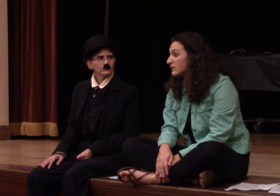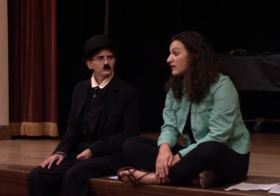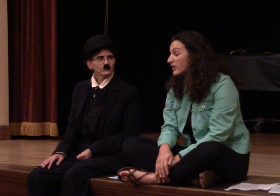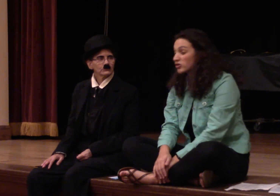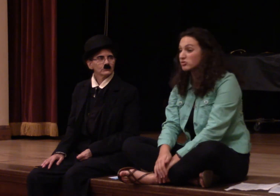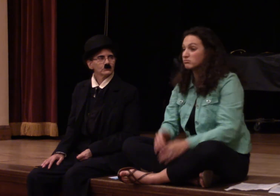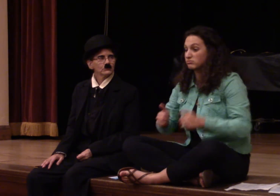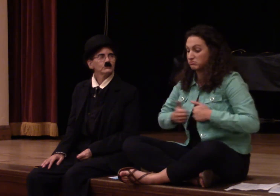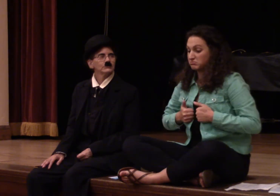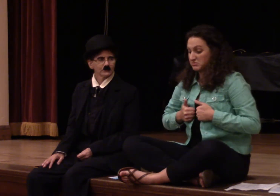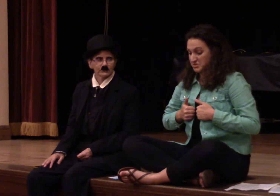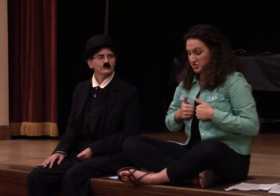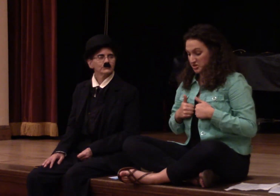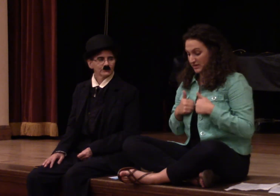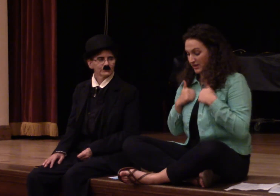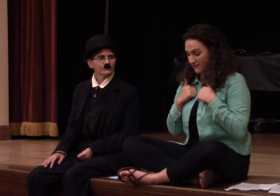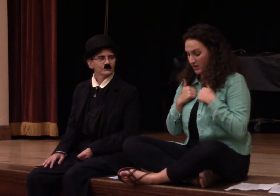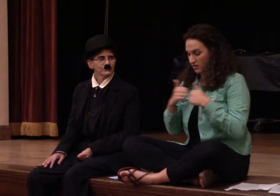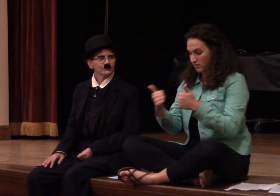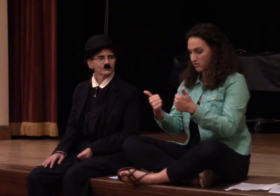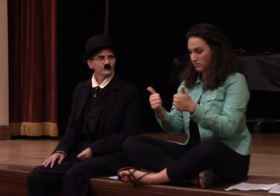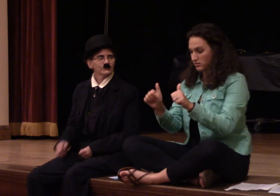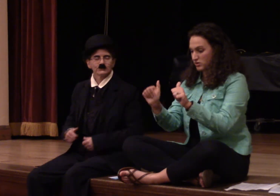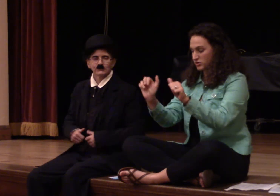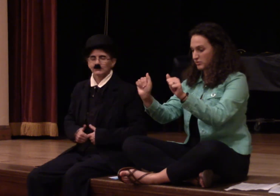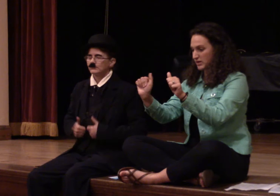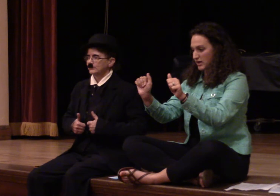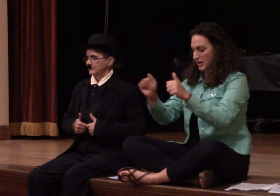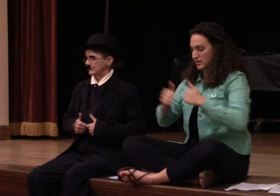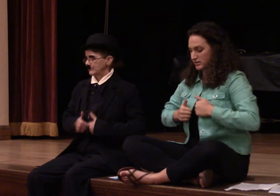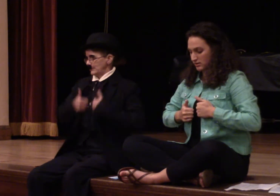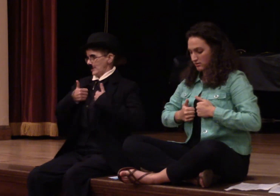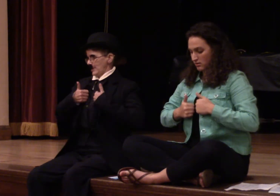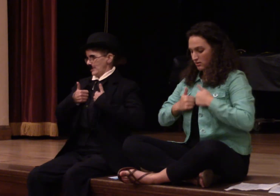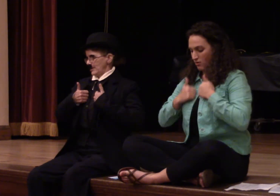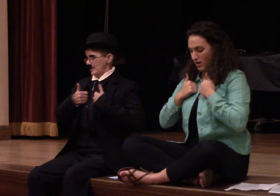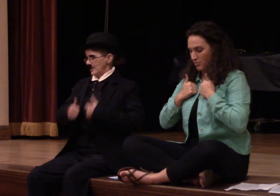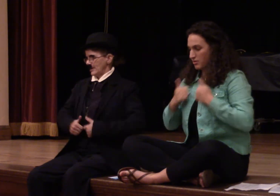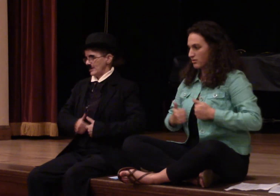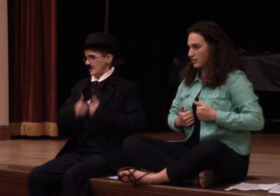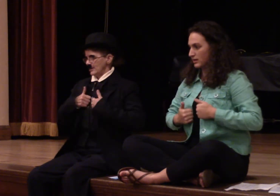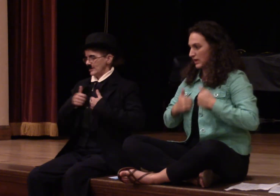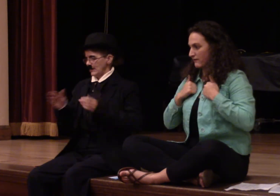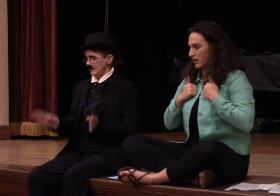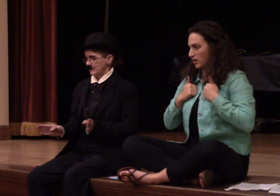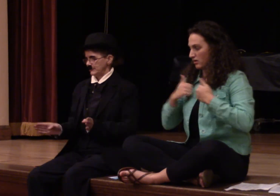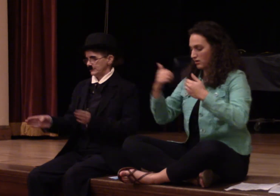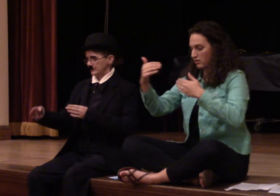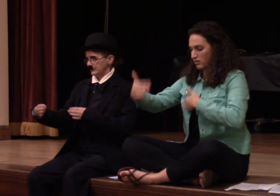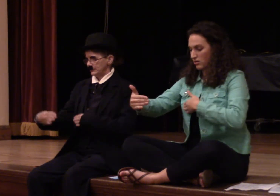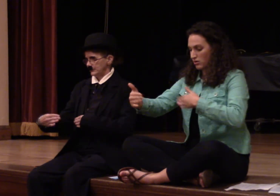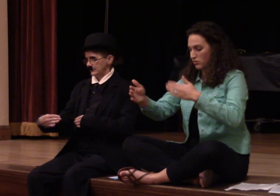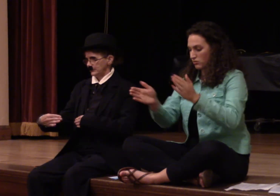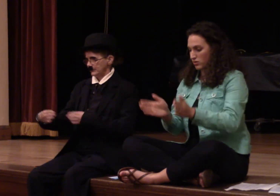Living room, just living, so it's almost like A's, go up, living room.